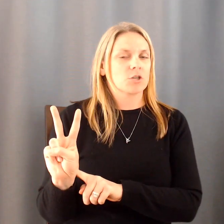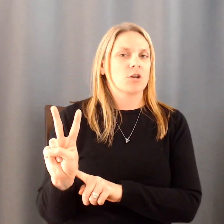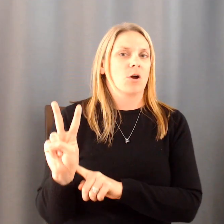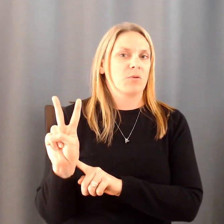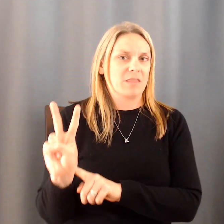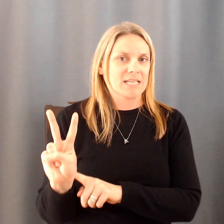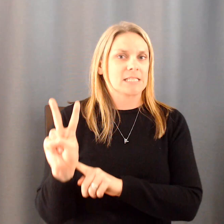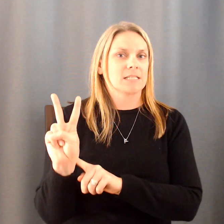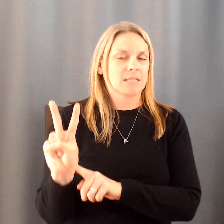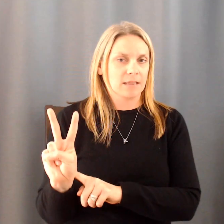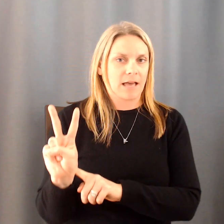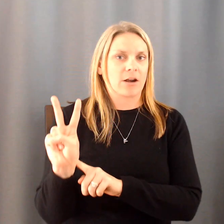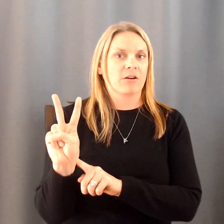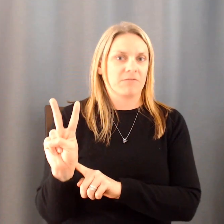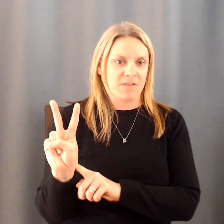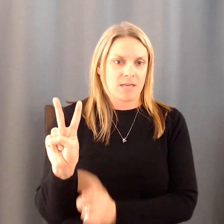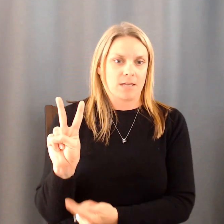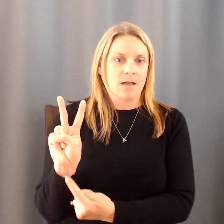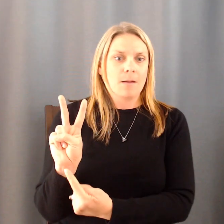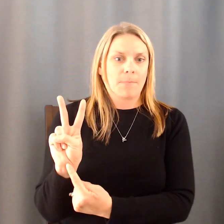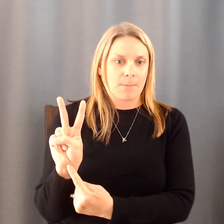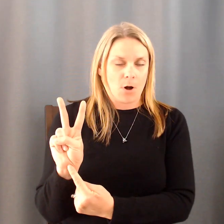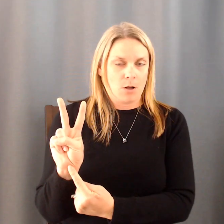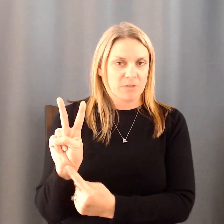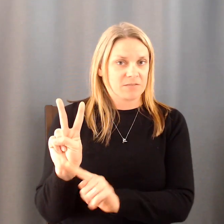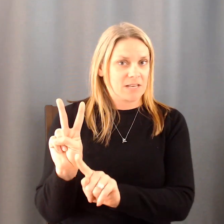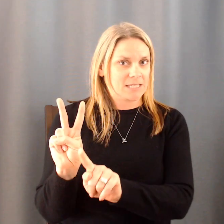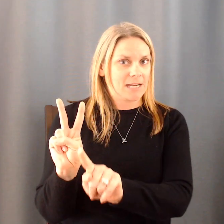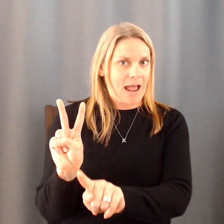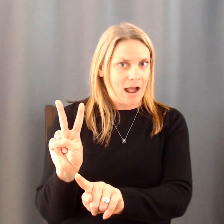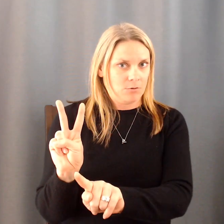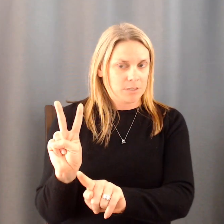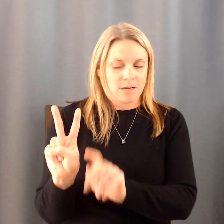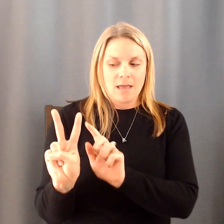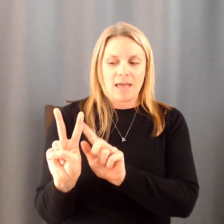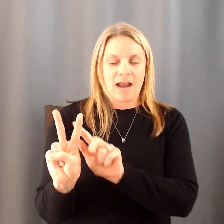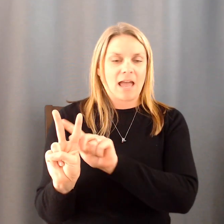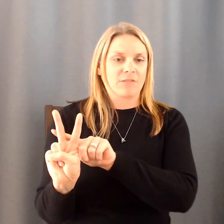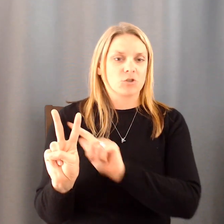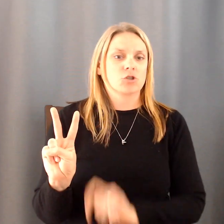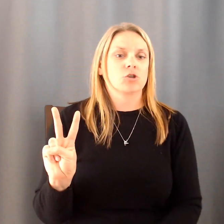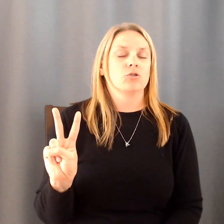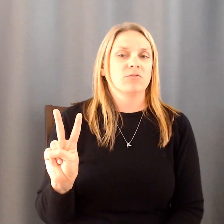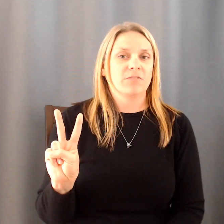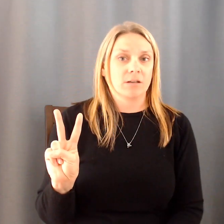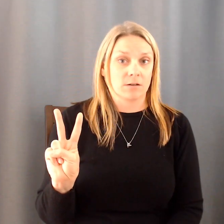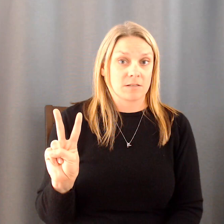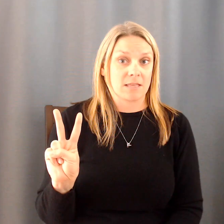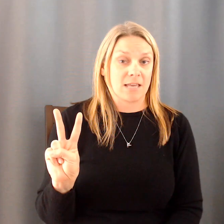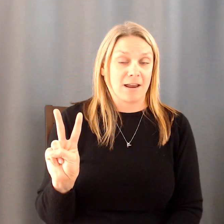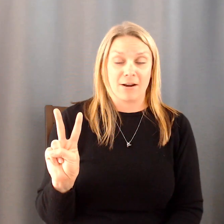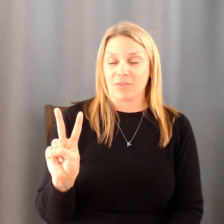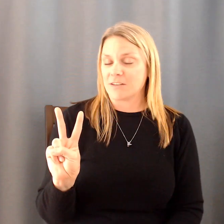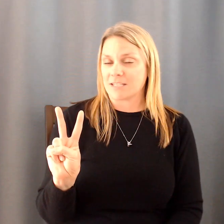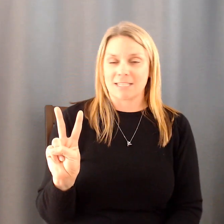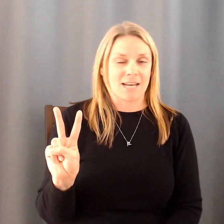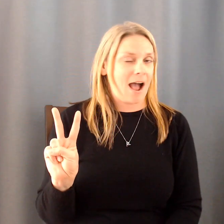know. This is the letter V. My palm is facing out, and I have two fingers in the air. This is not the